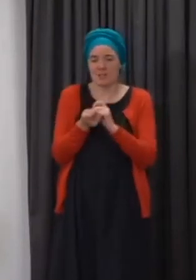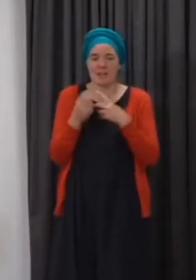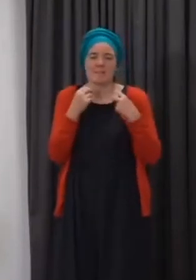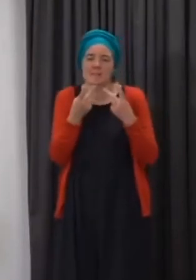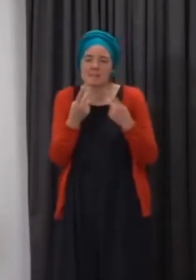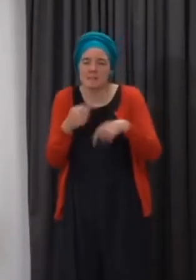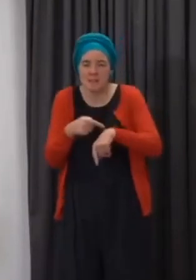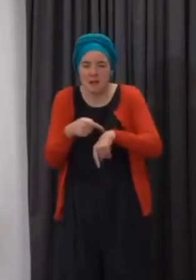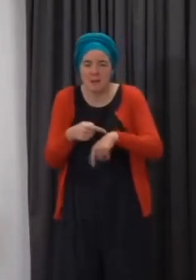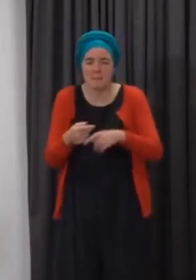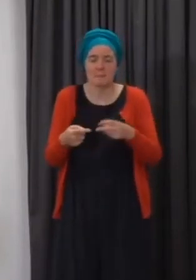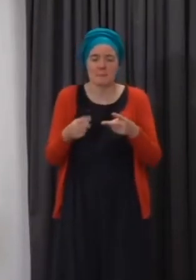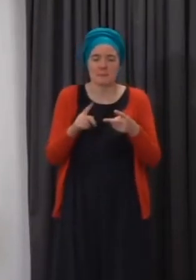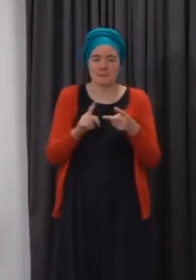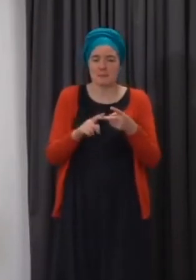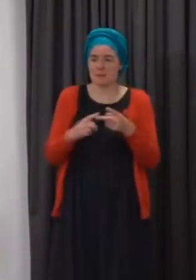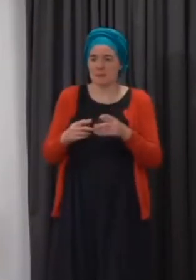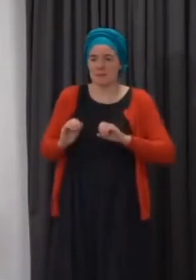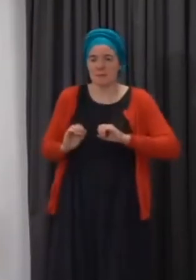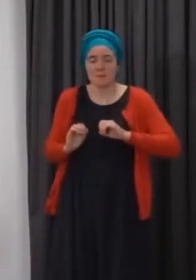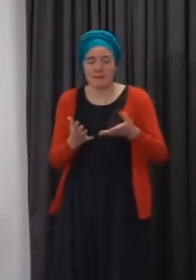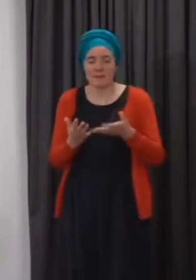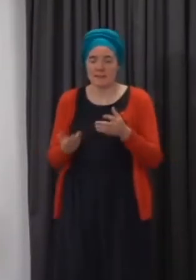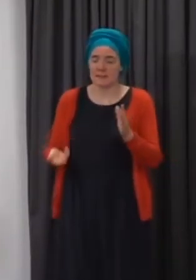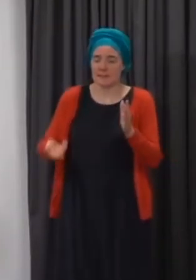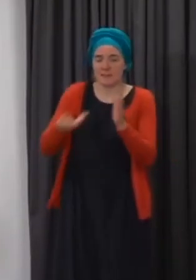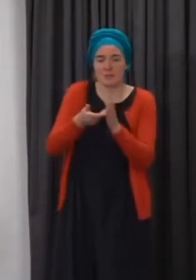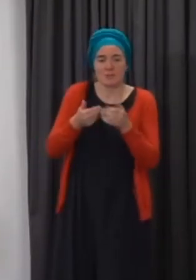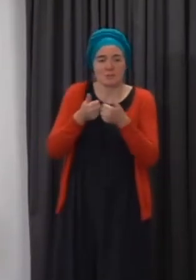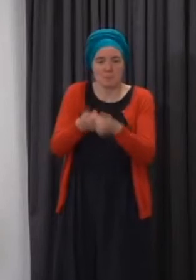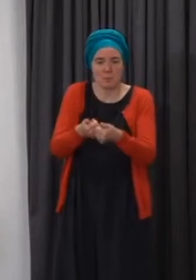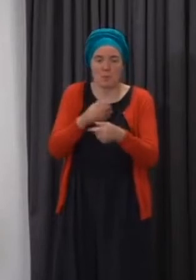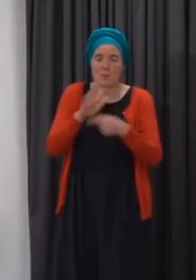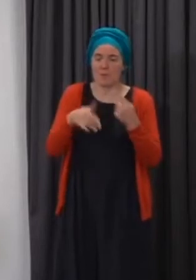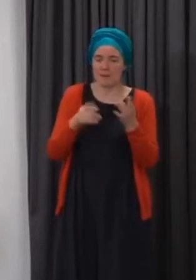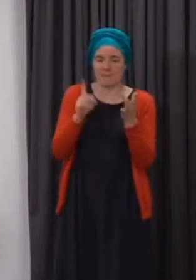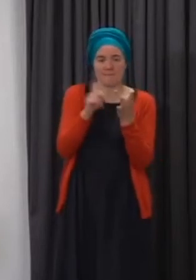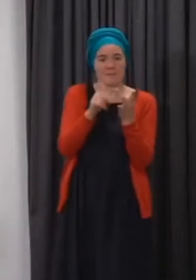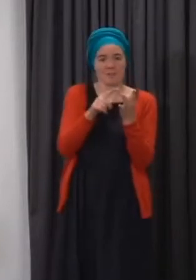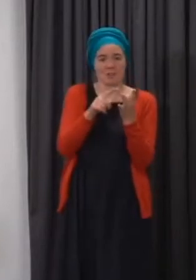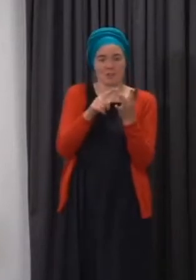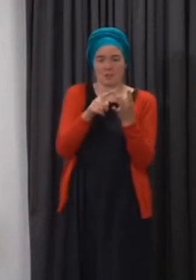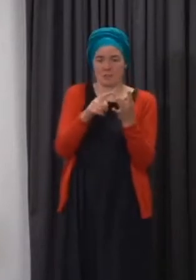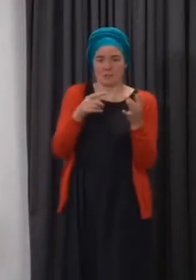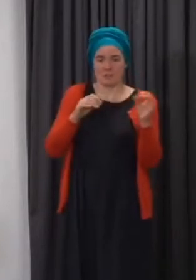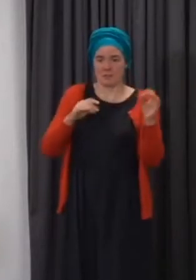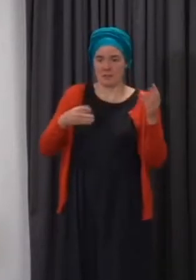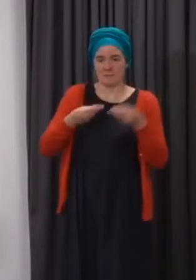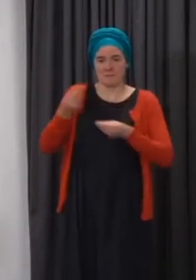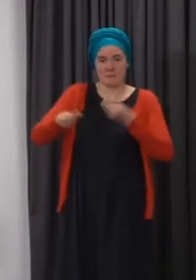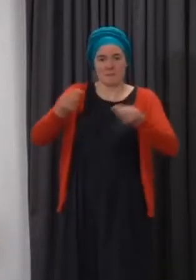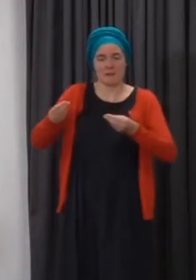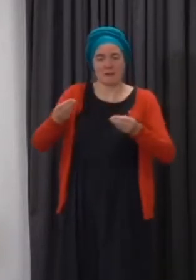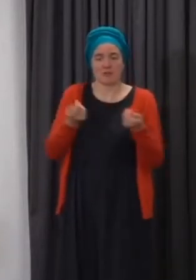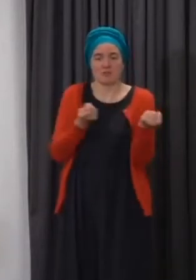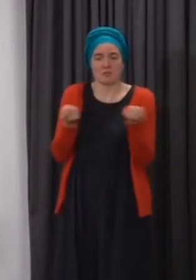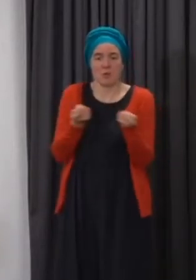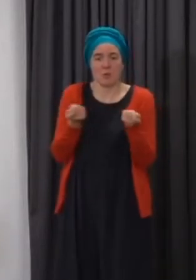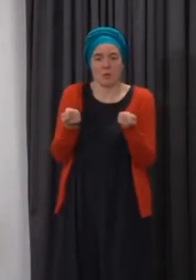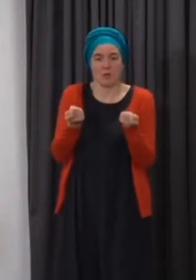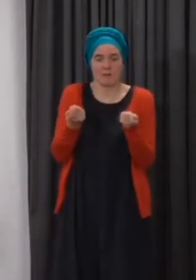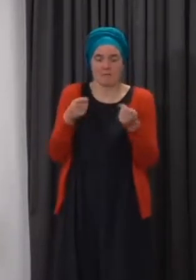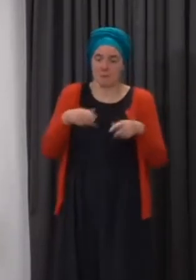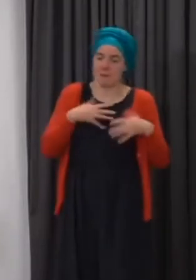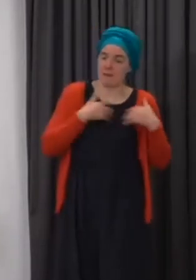changed, providing additional help and support in respect of infection control, including local support from local health boards and also from Public